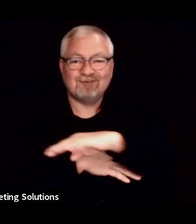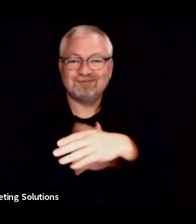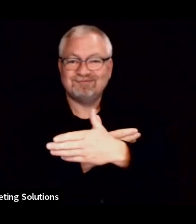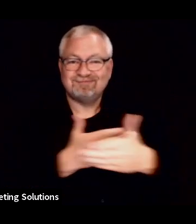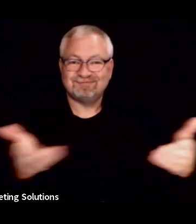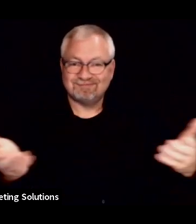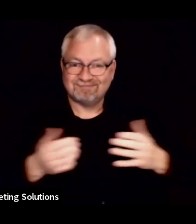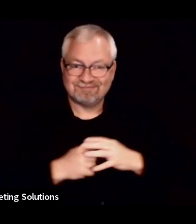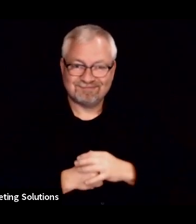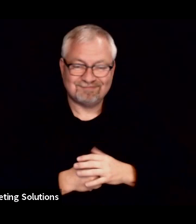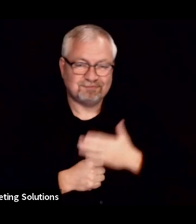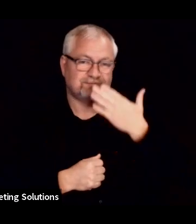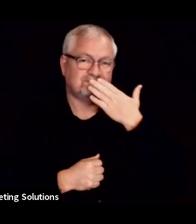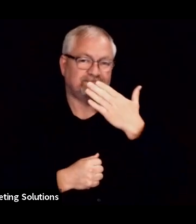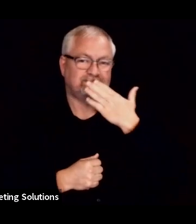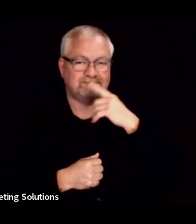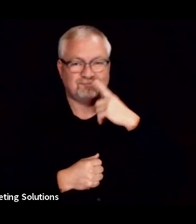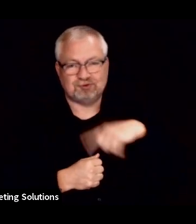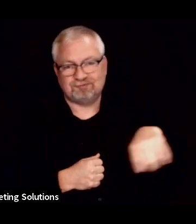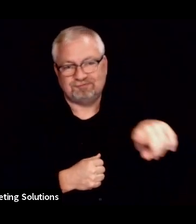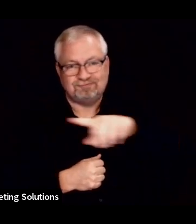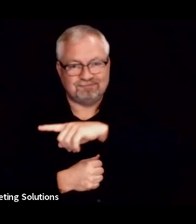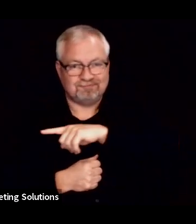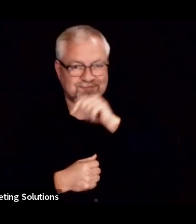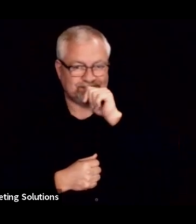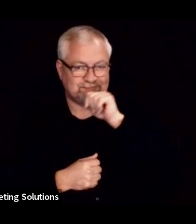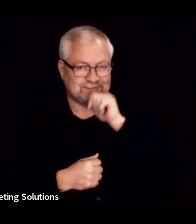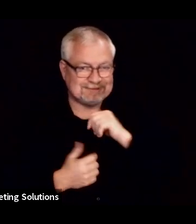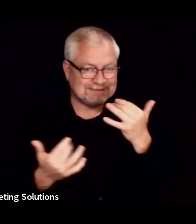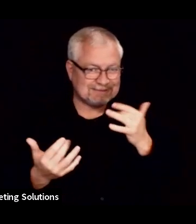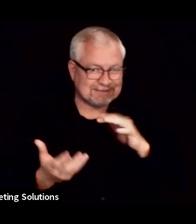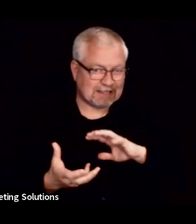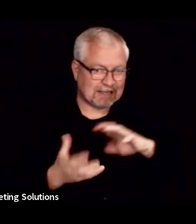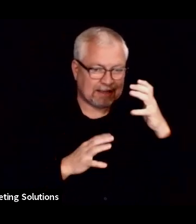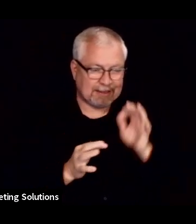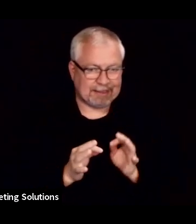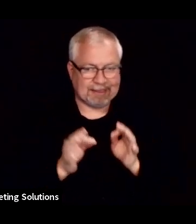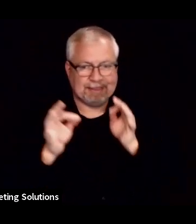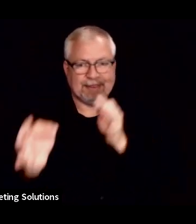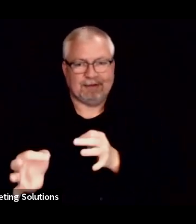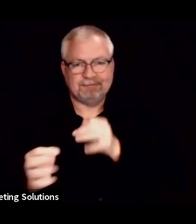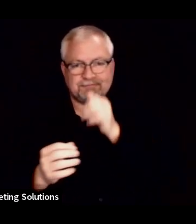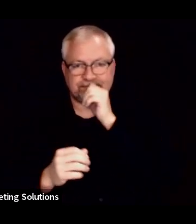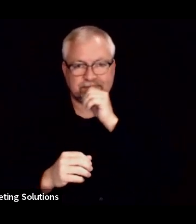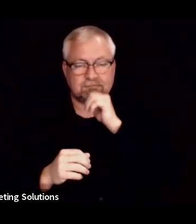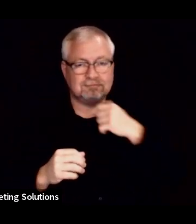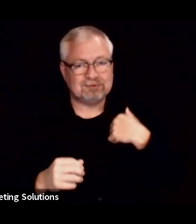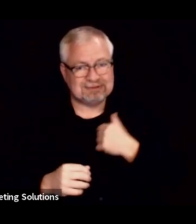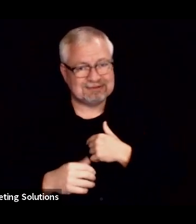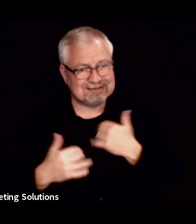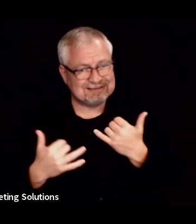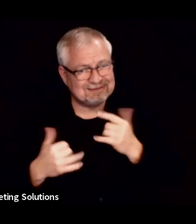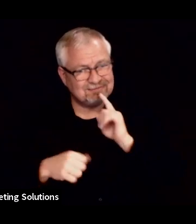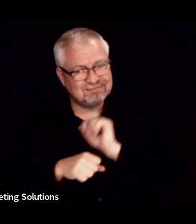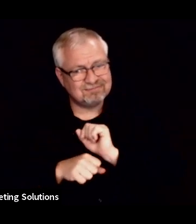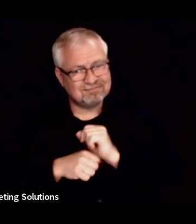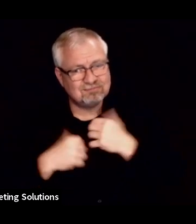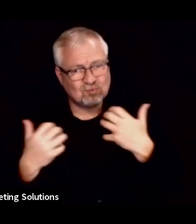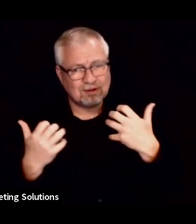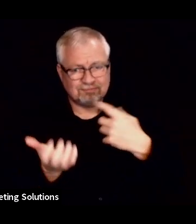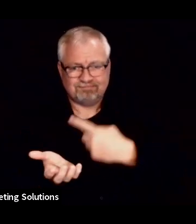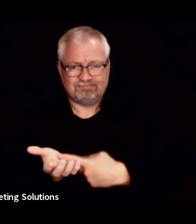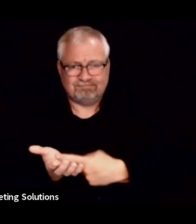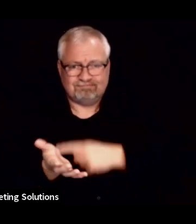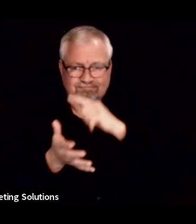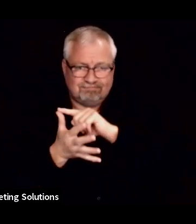for the disrupted schedule a little bit today. We do want to talk some about the data in